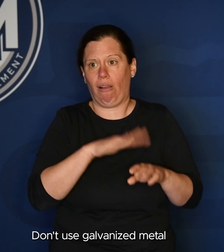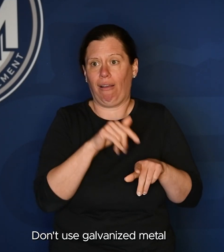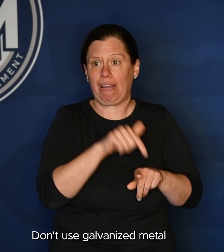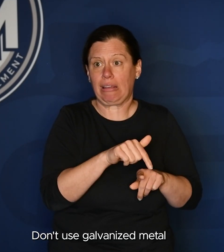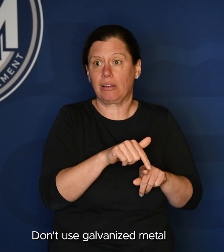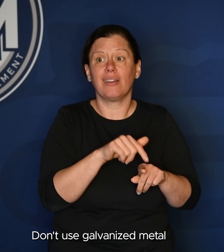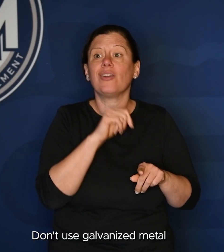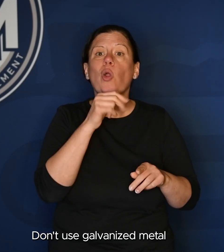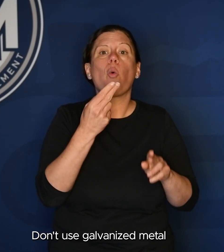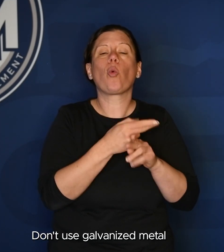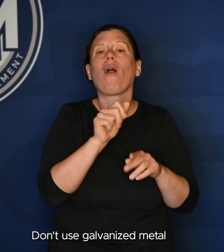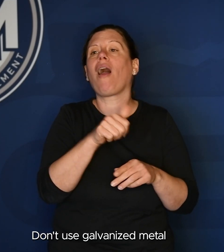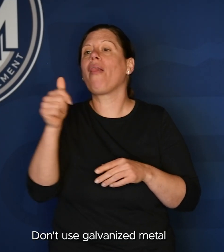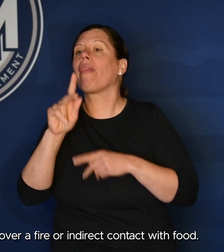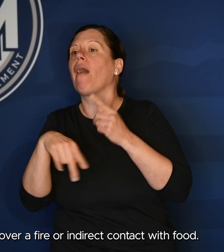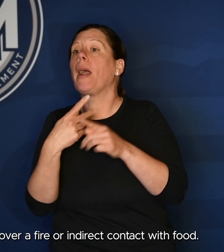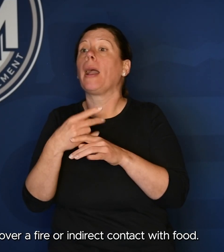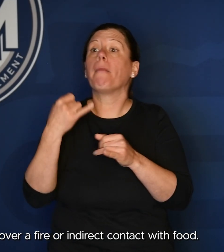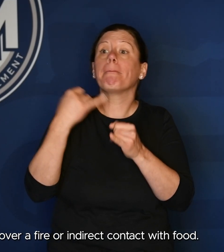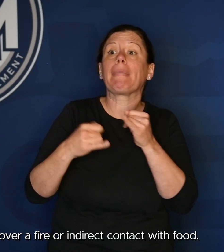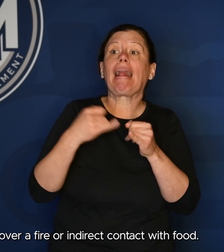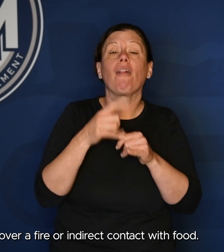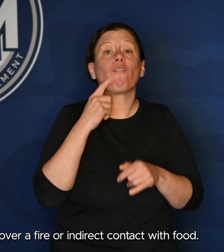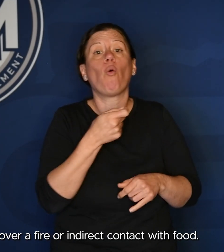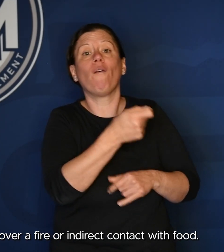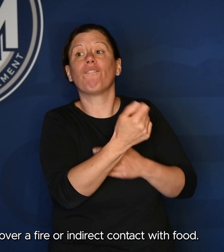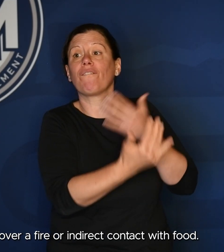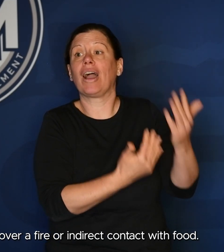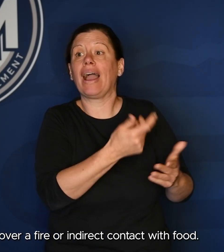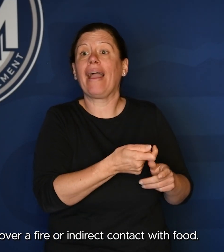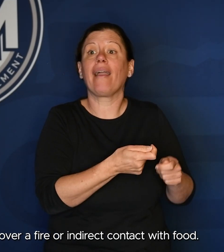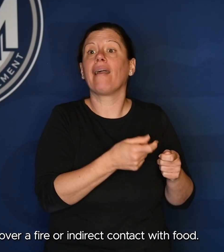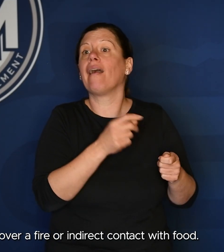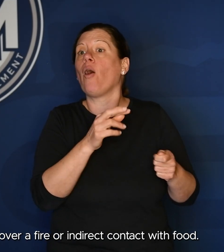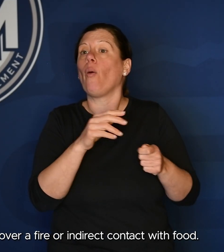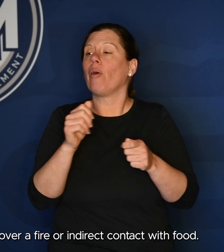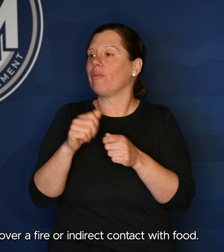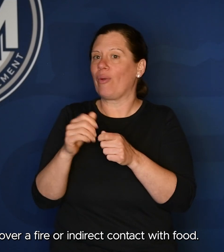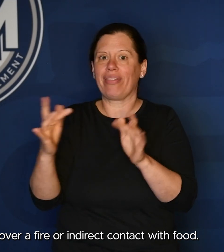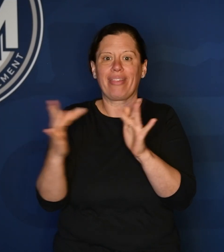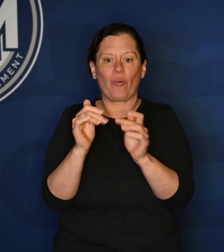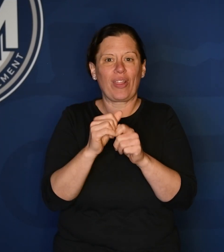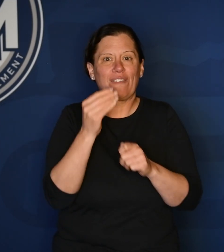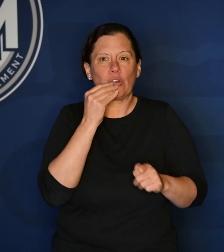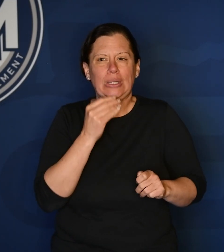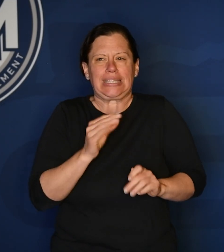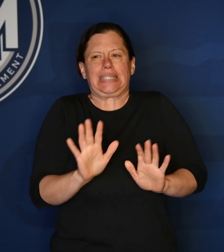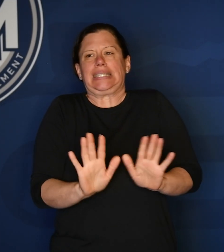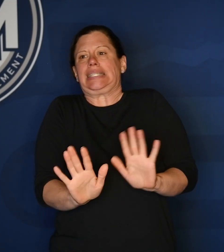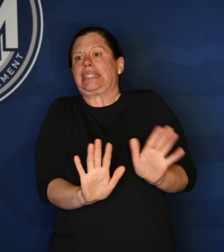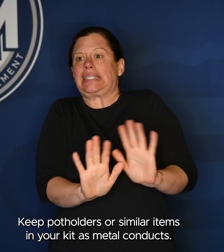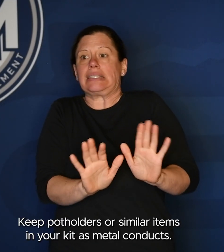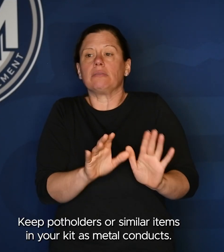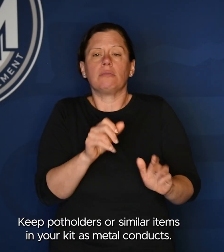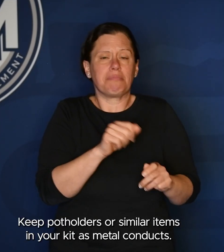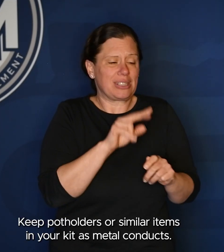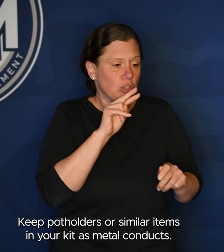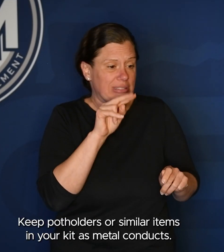Don't use galvanized metal over a fire or in direct contact with food. Keep pot holders